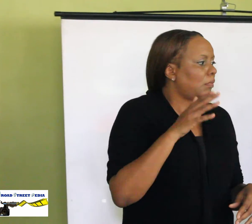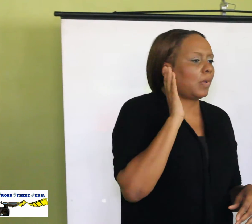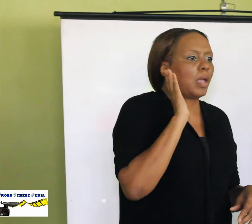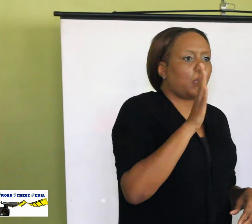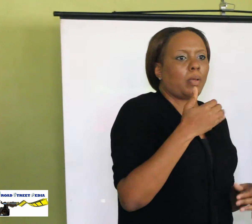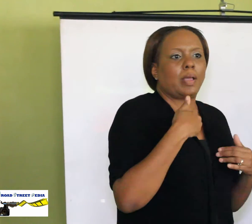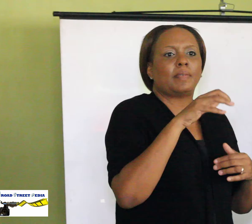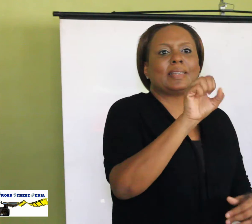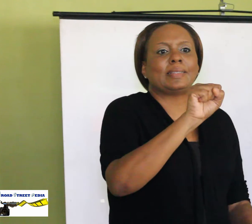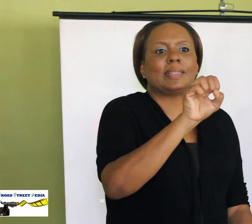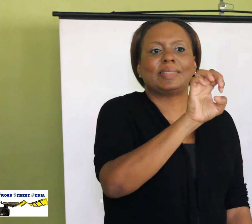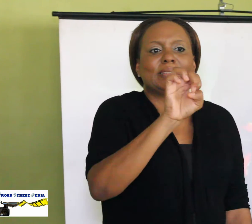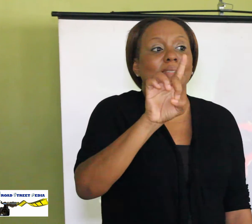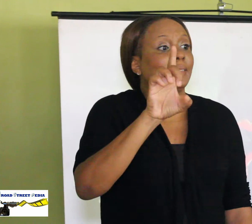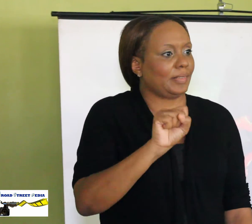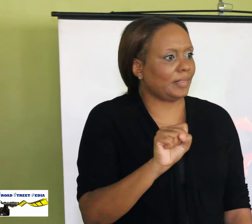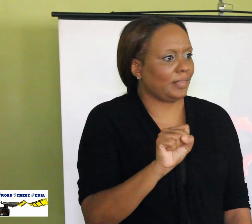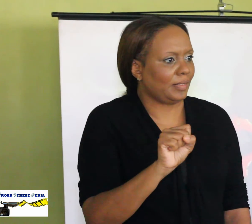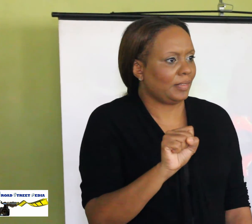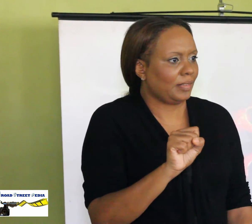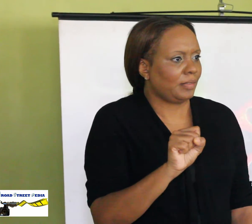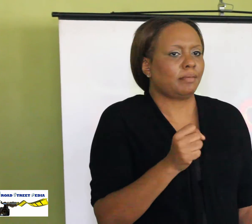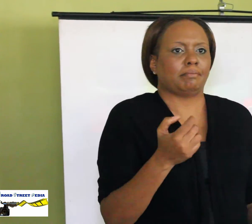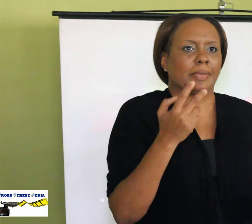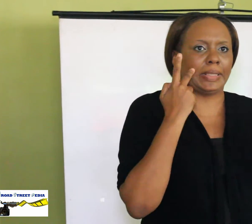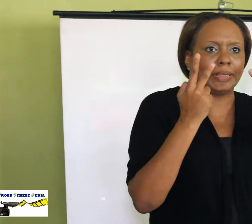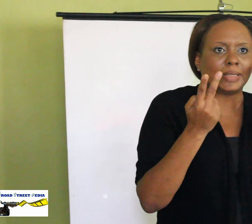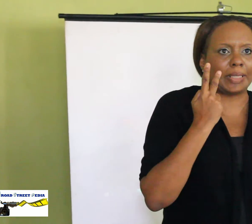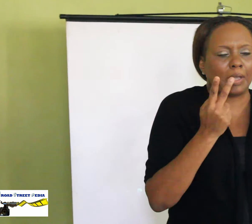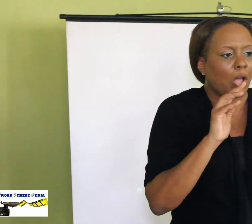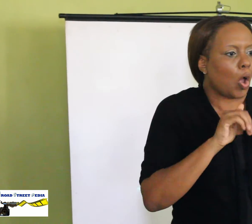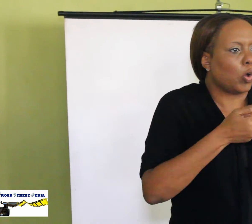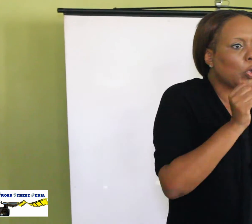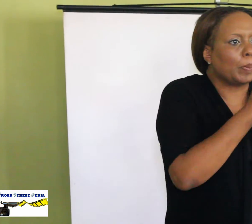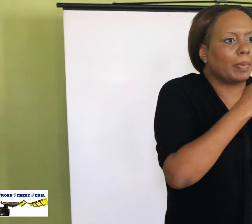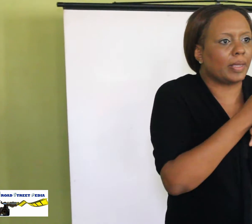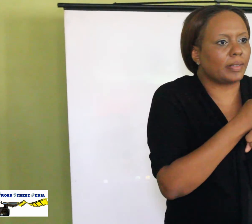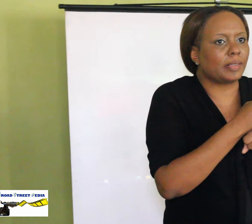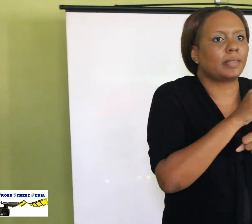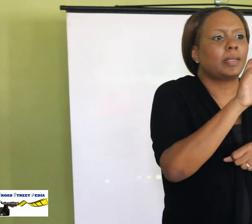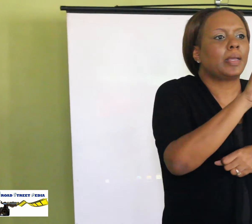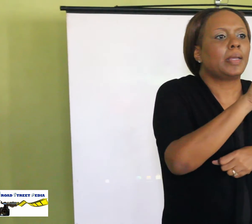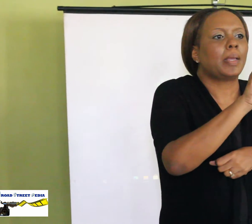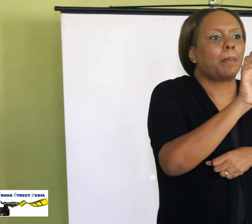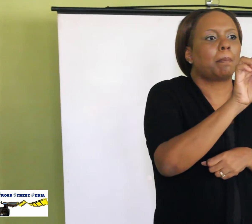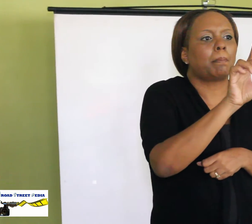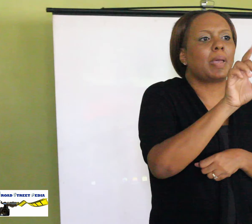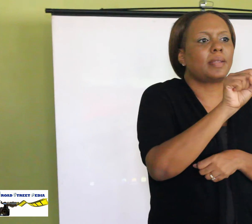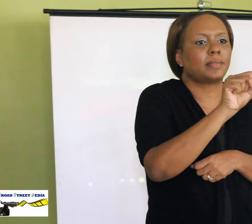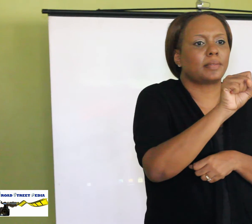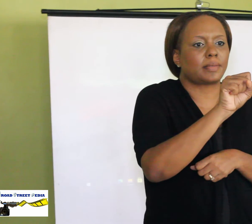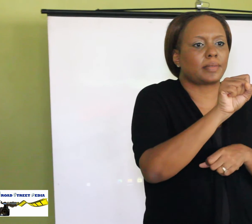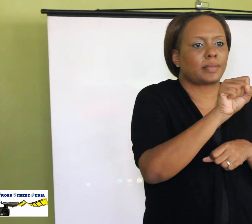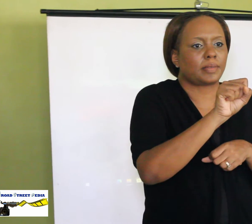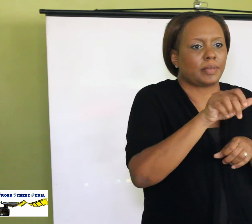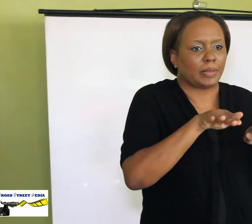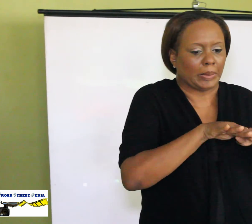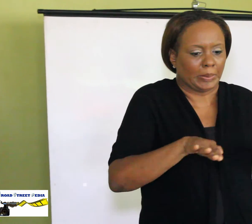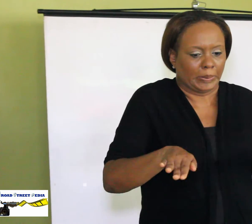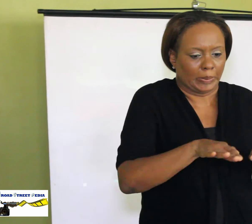transplanting seedlings and what we see making the beds and using terms to prepare the plant